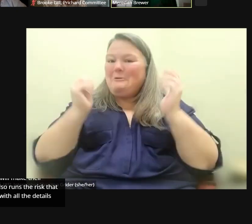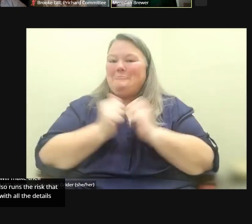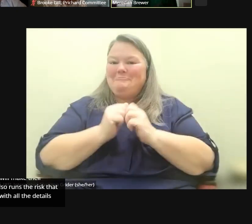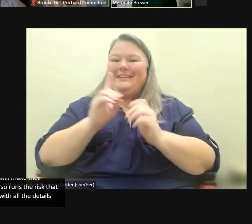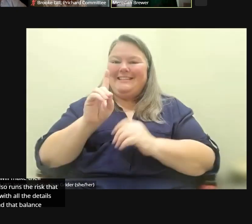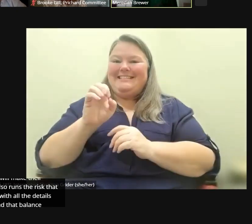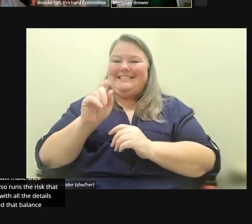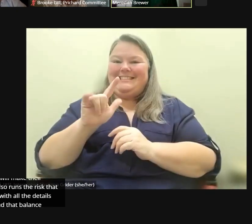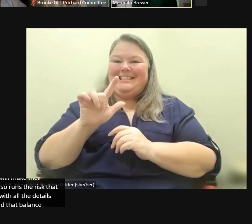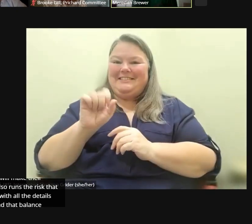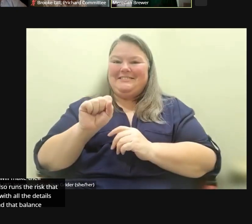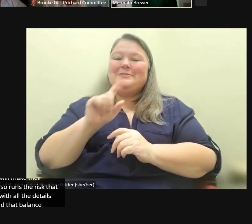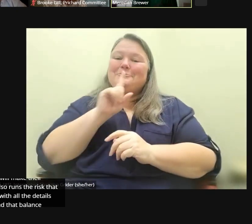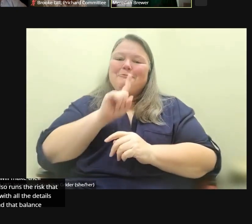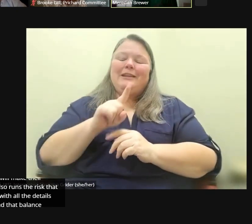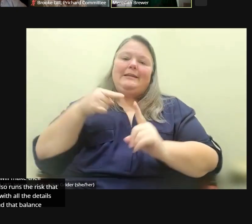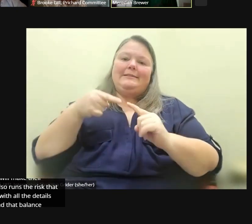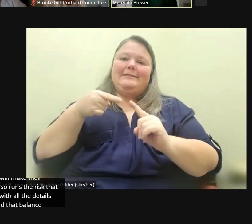balance,